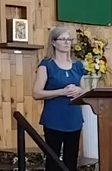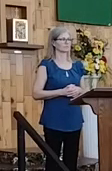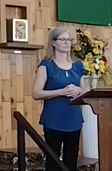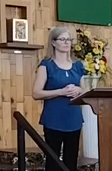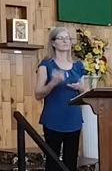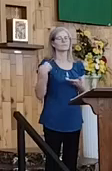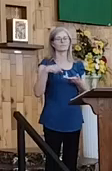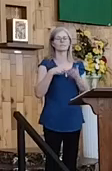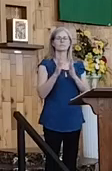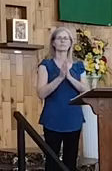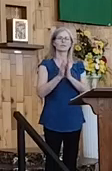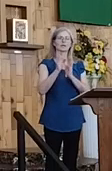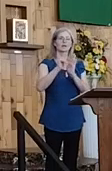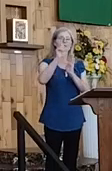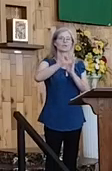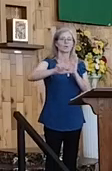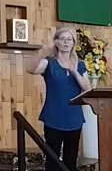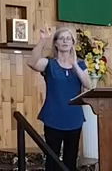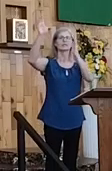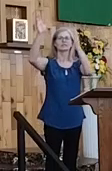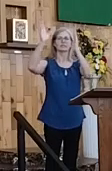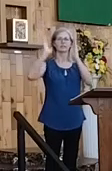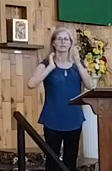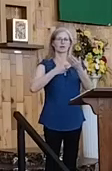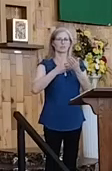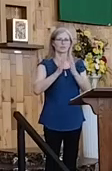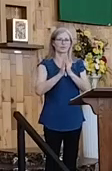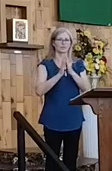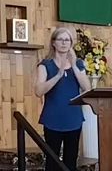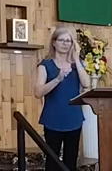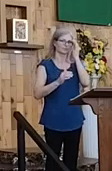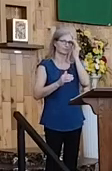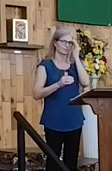We pray to the Lord. Lord, hear our prayer.